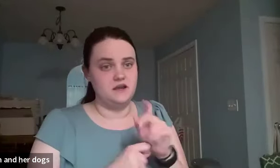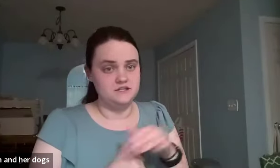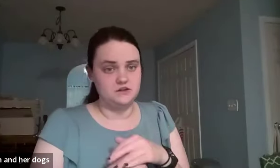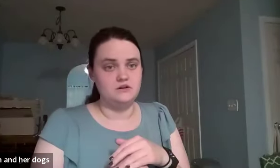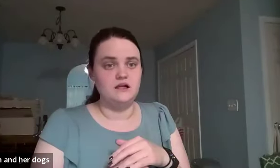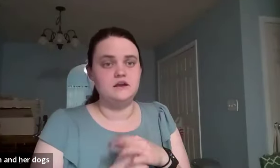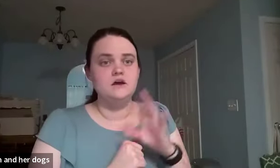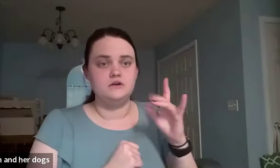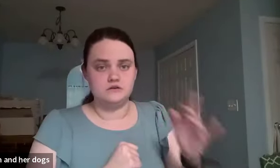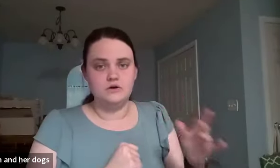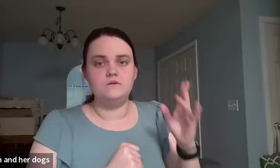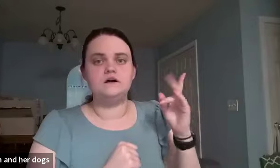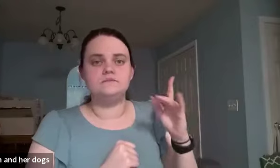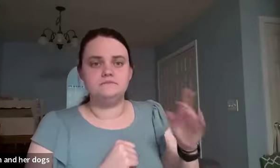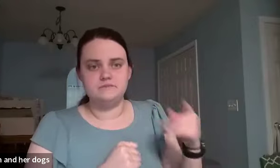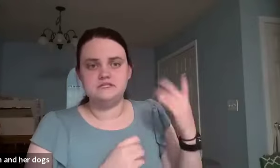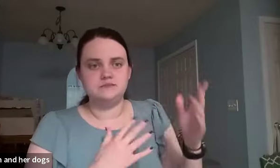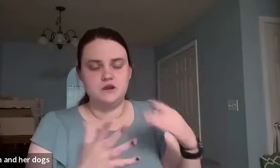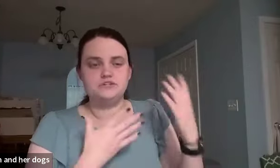specific kind of soda like Coca-Cola, Pepsi,